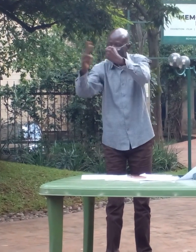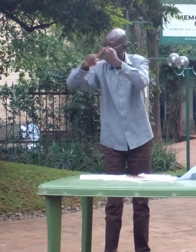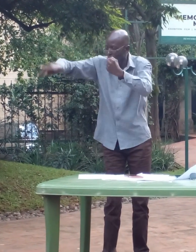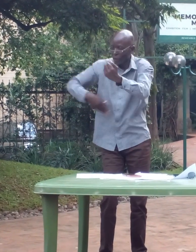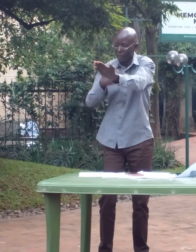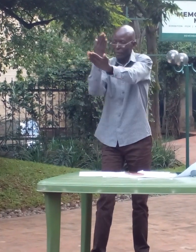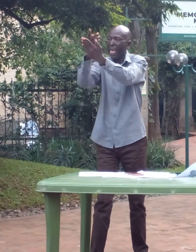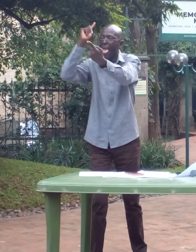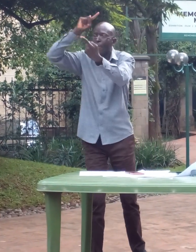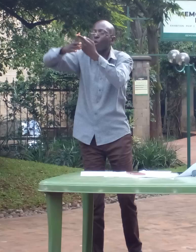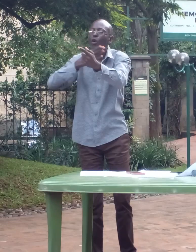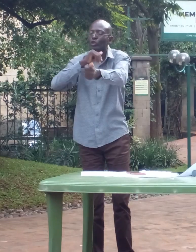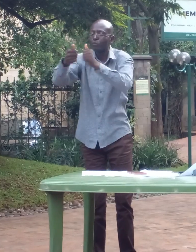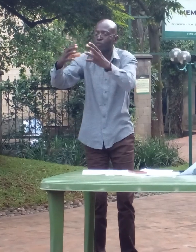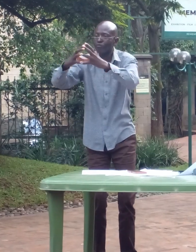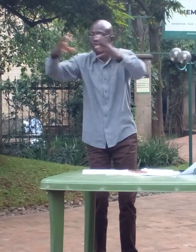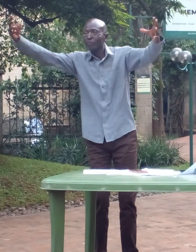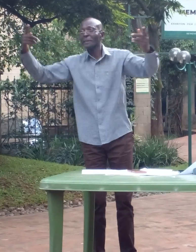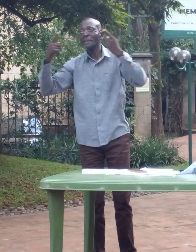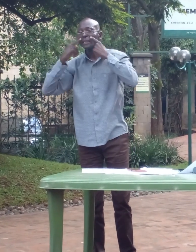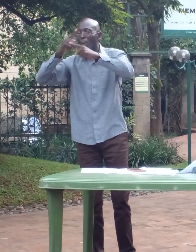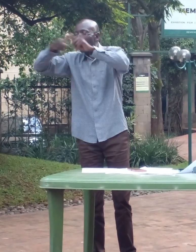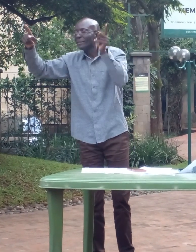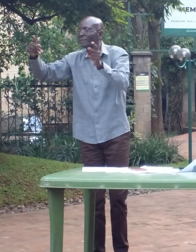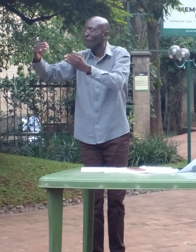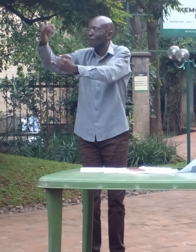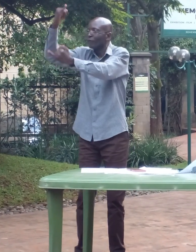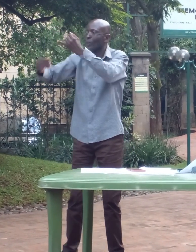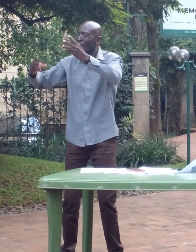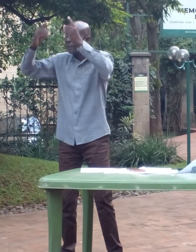disappointed. We have 6 months to go, so continue